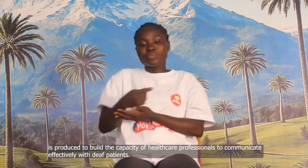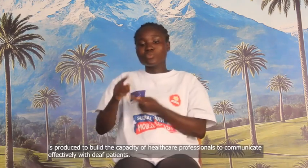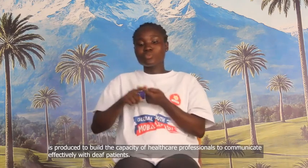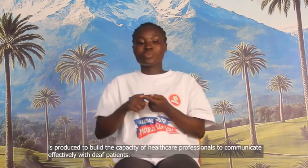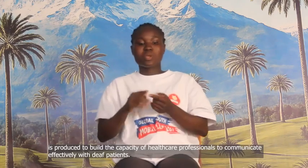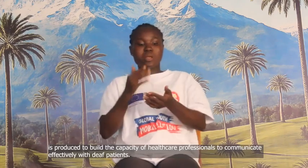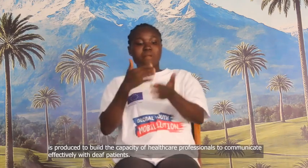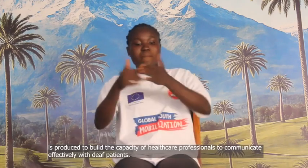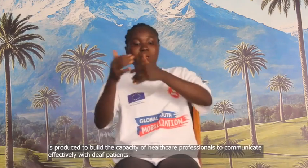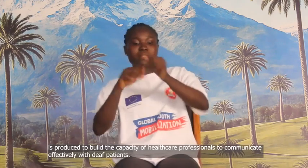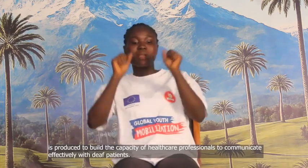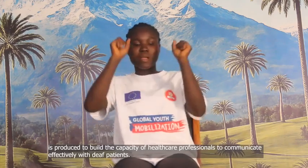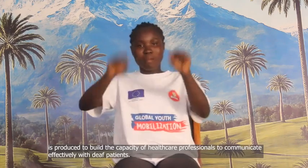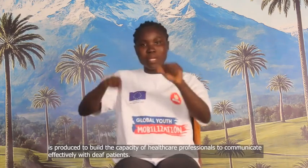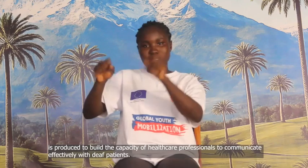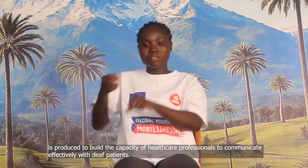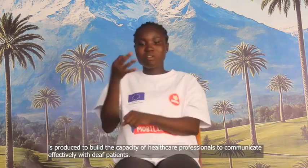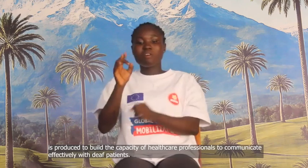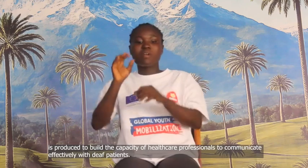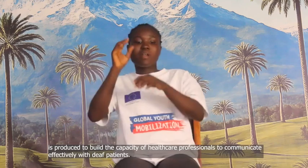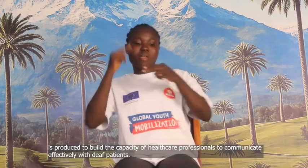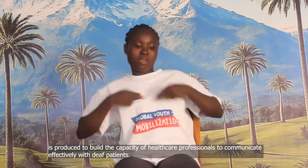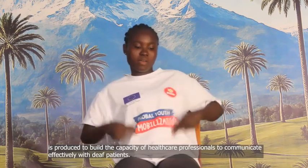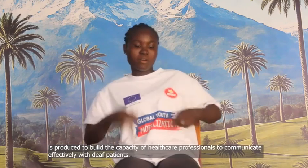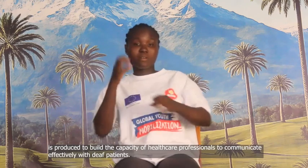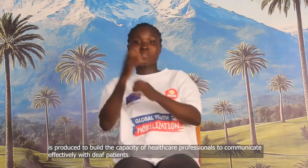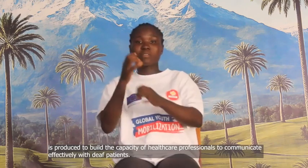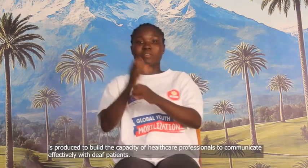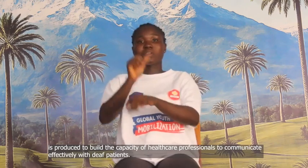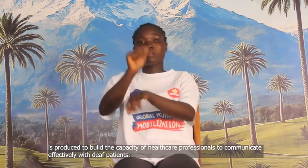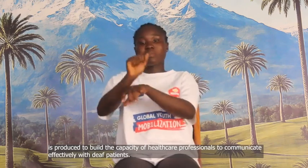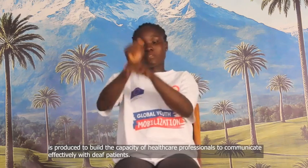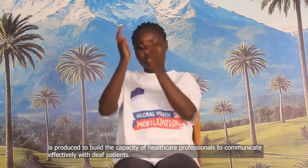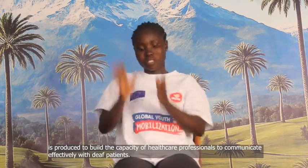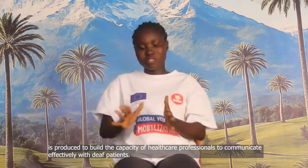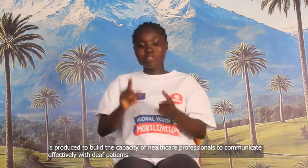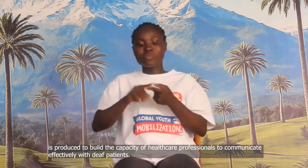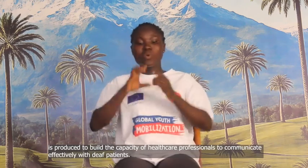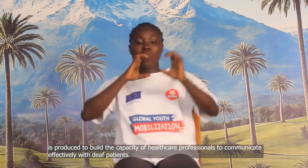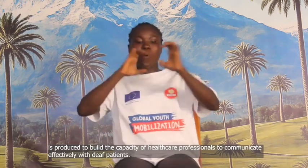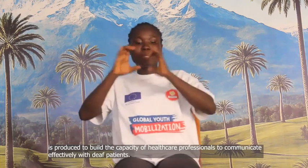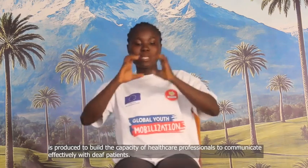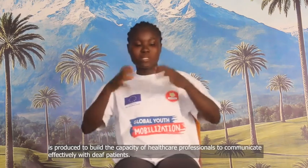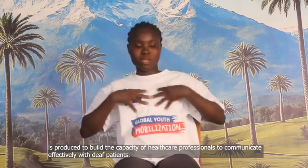is produced to build the capacity of healthcare professionals to communicate effectively with deaf